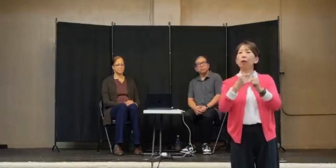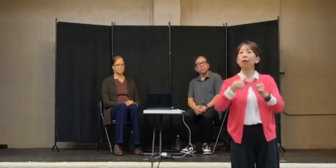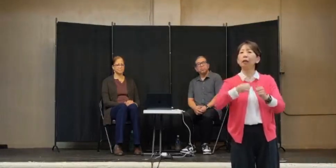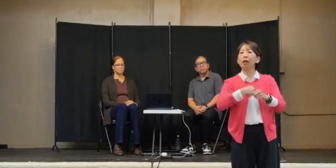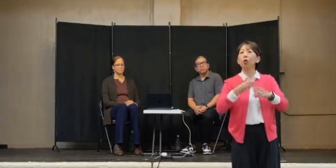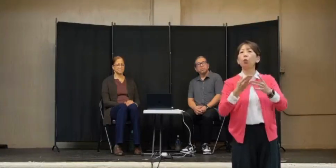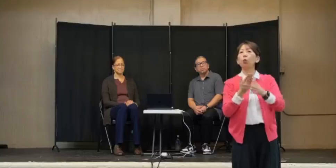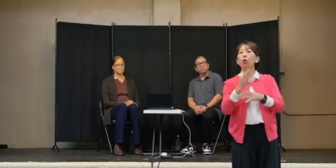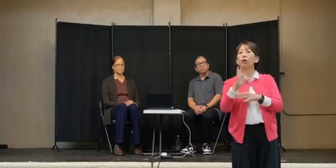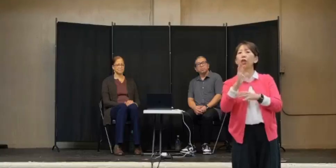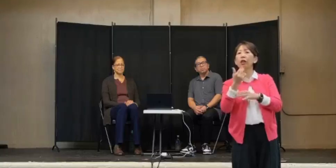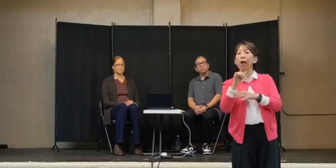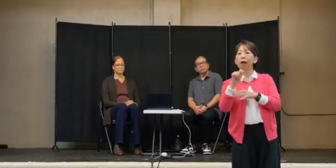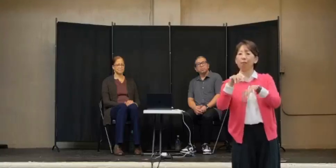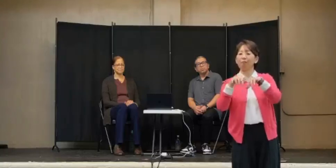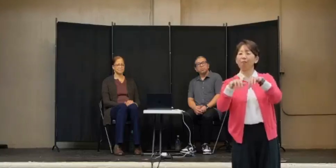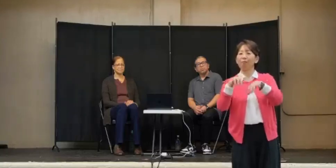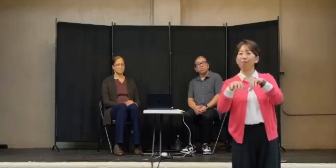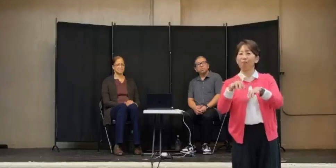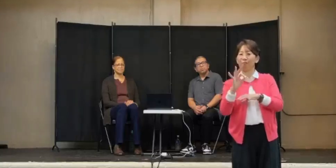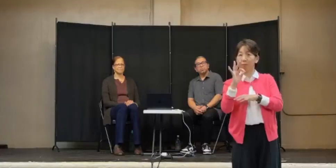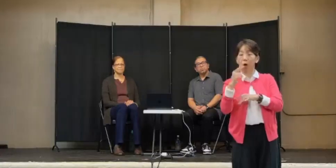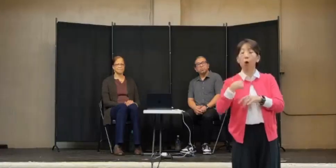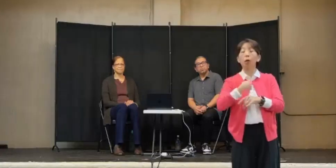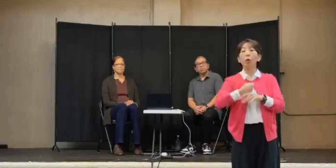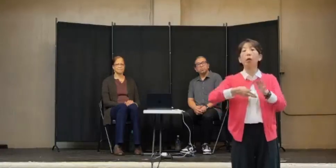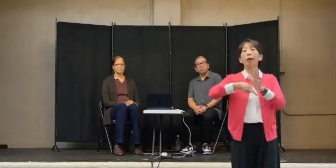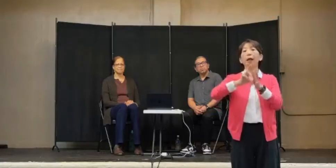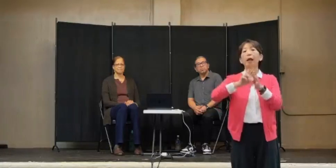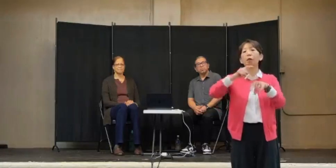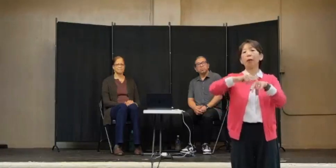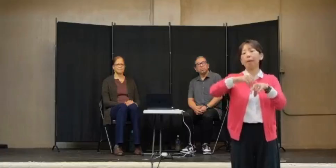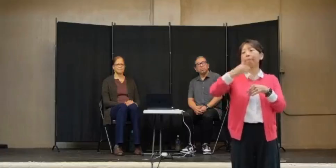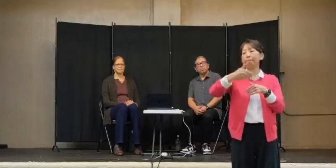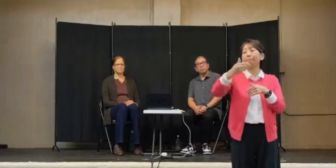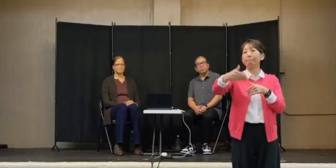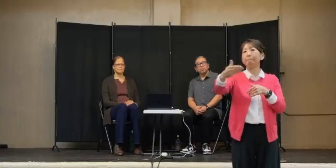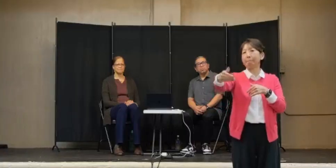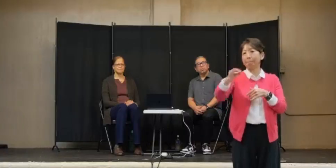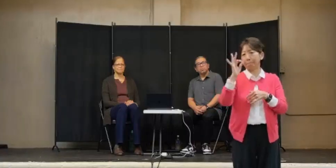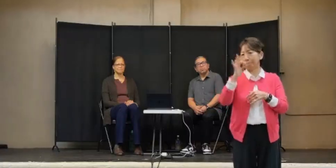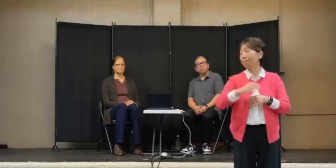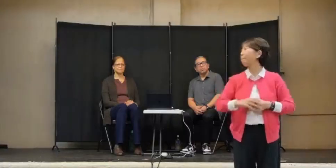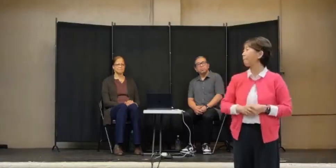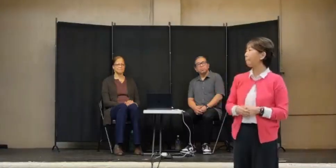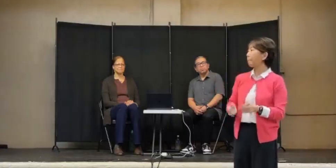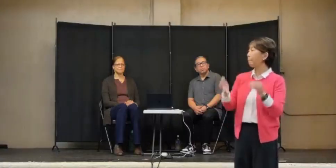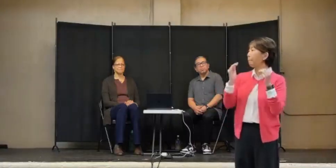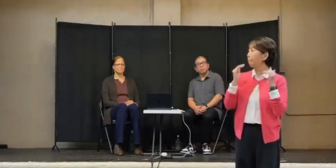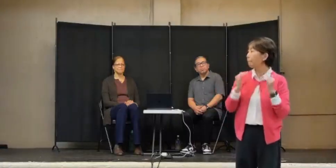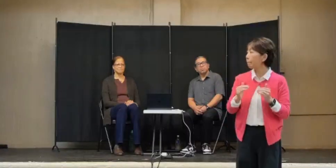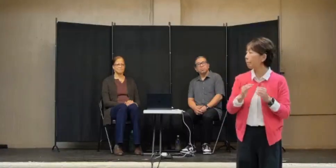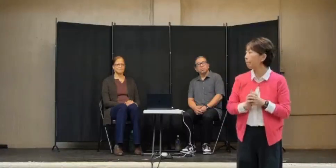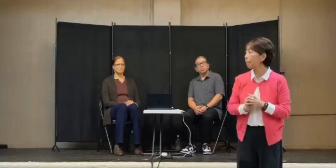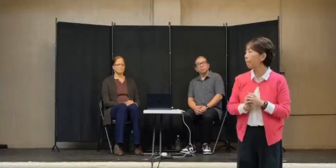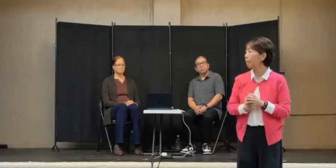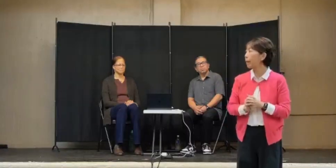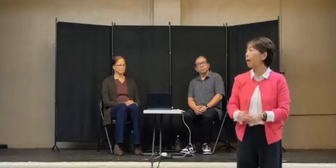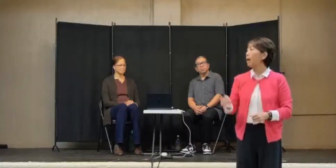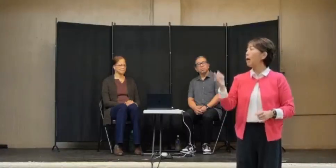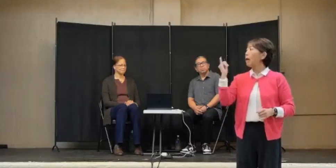later. And you, if you're watching on live, you can communicate with us through the chat, and we will review those